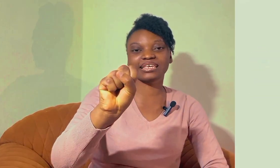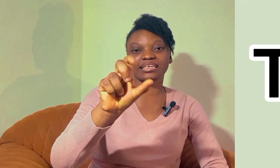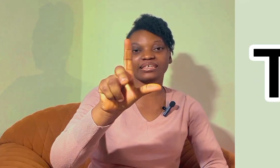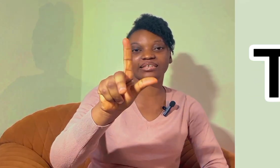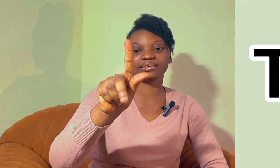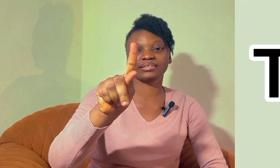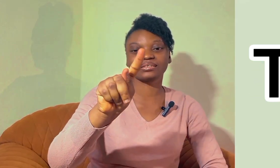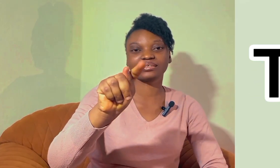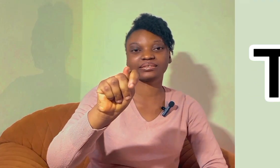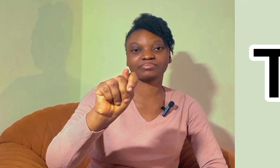T,